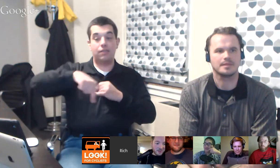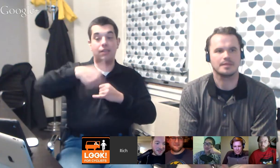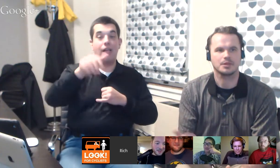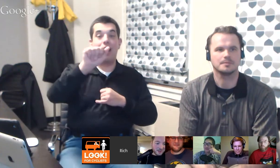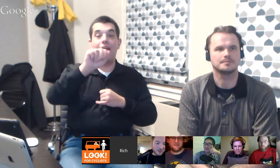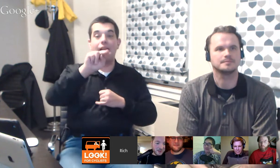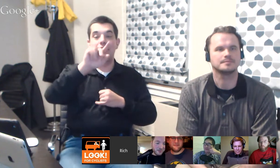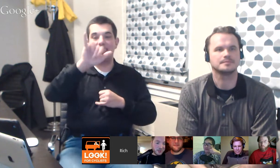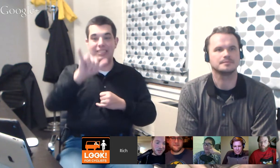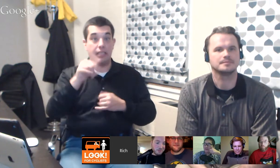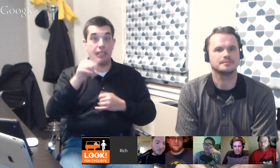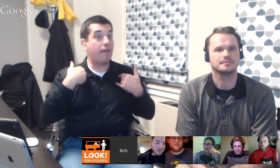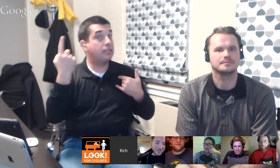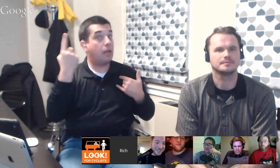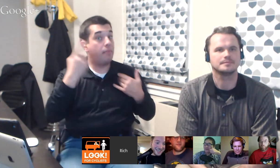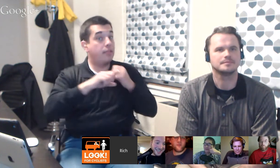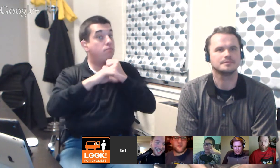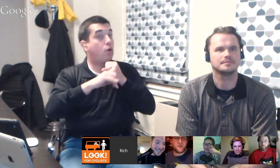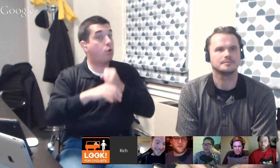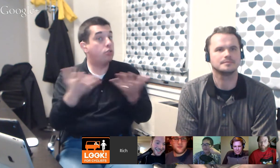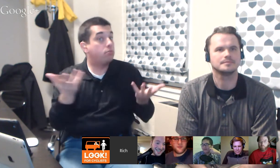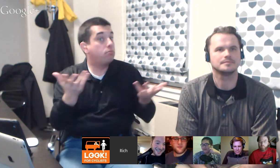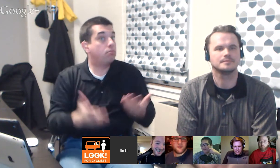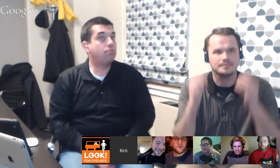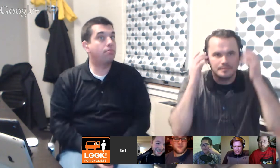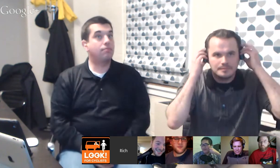have anything for shameless promotion?